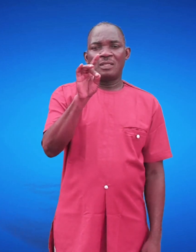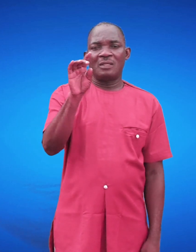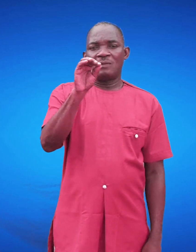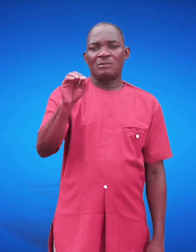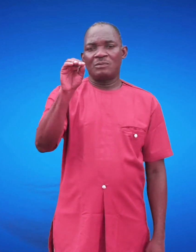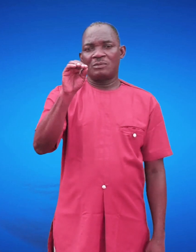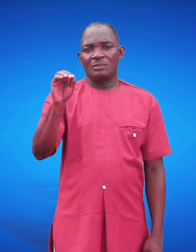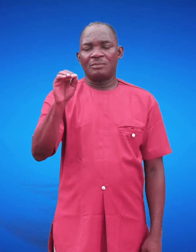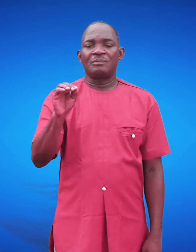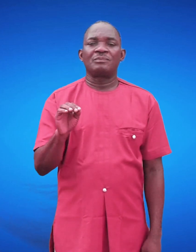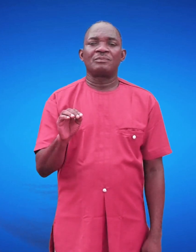0800